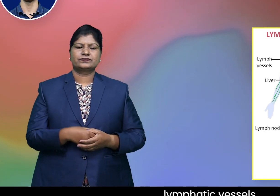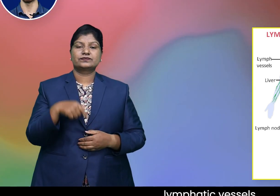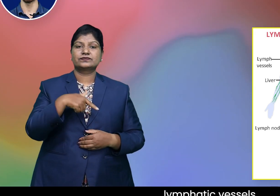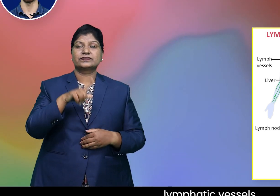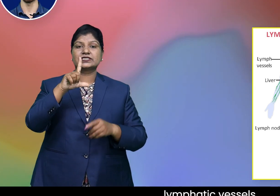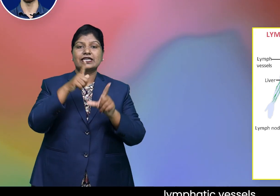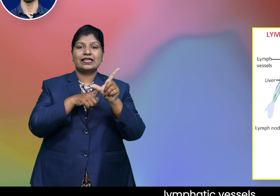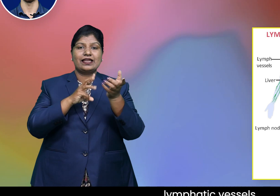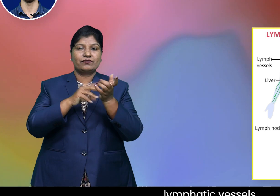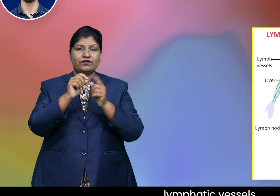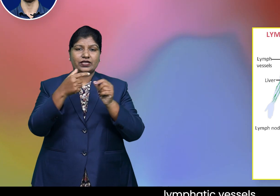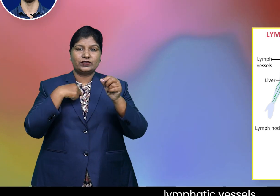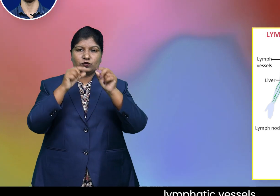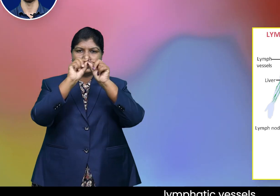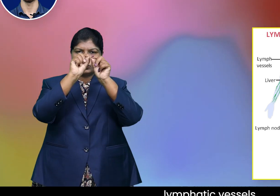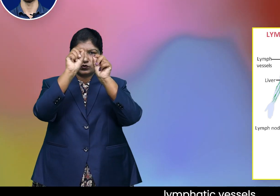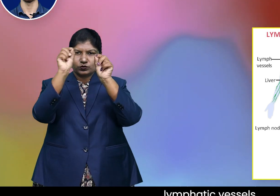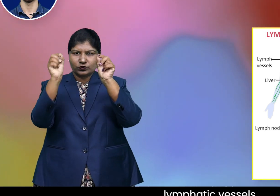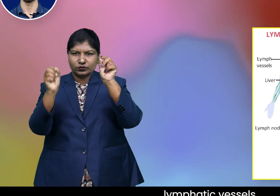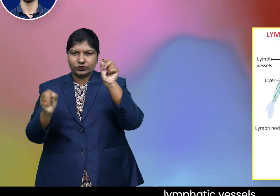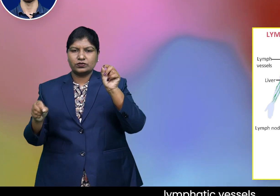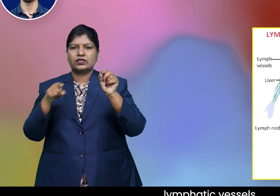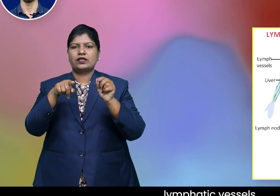lymphatic vessels,